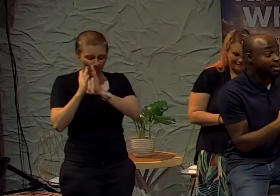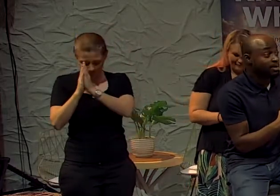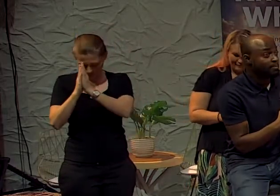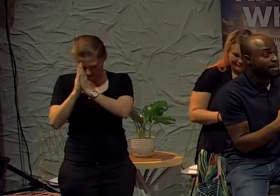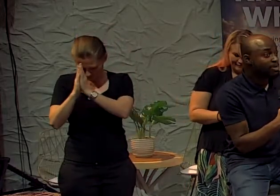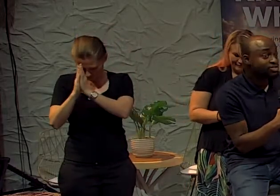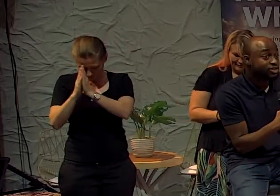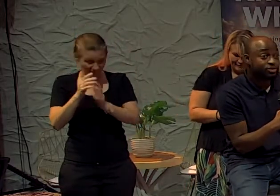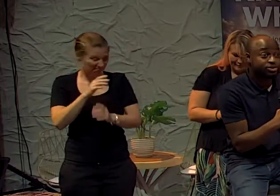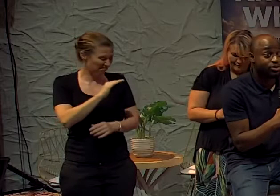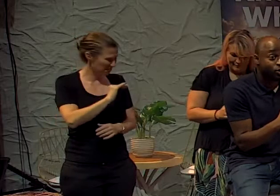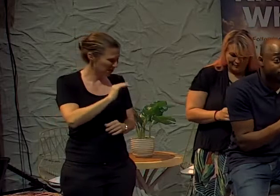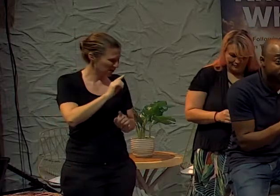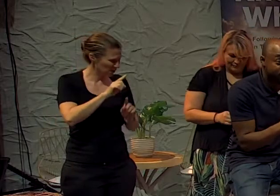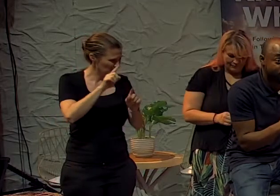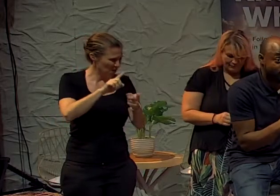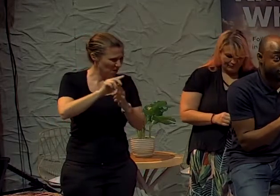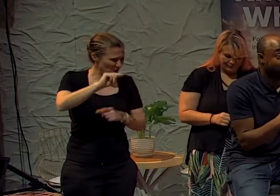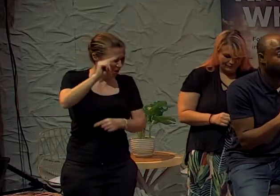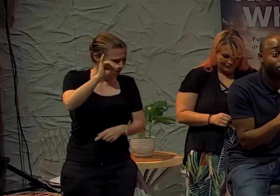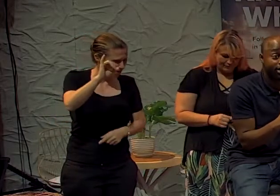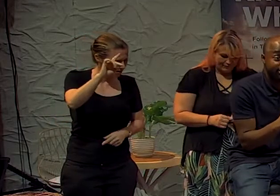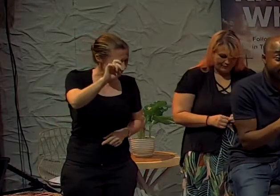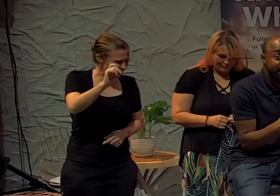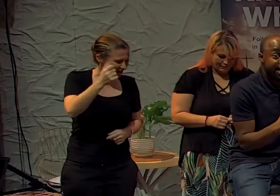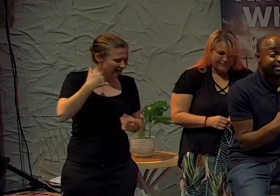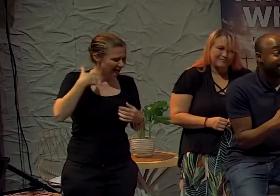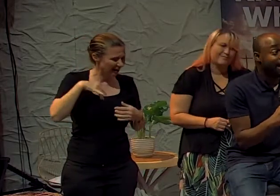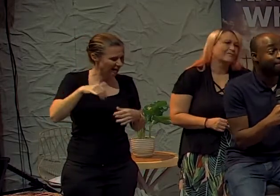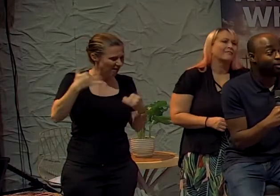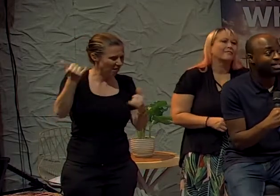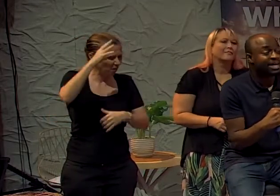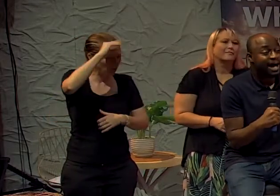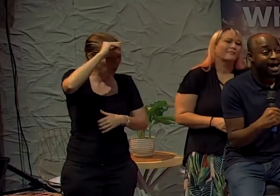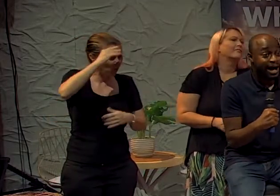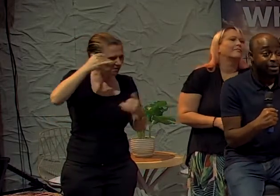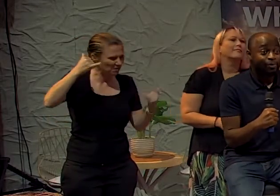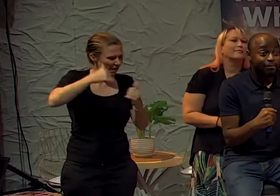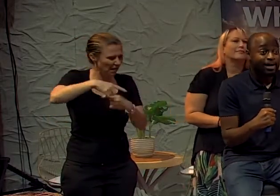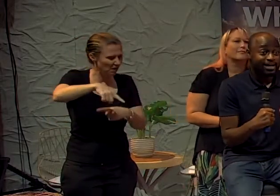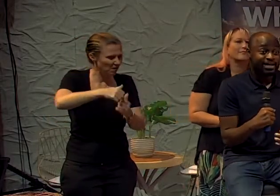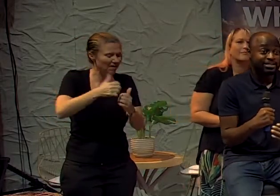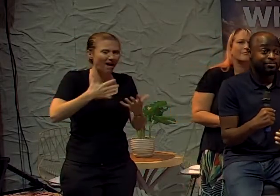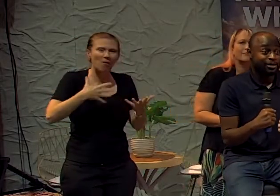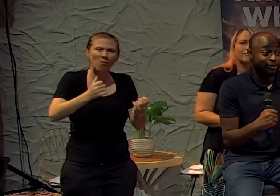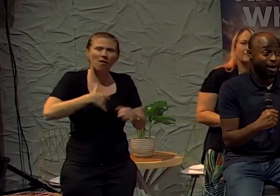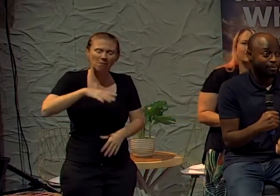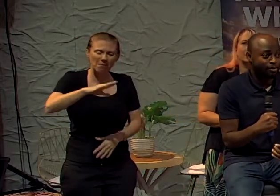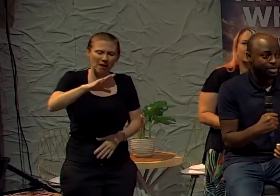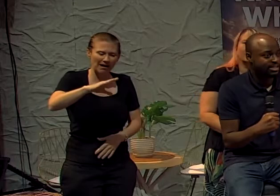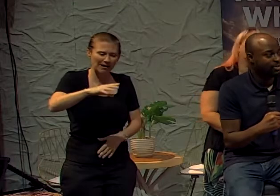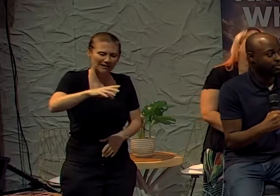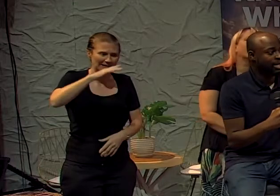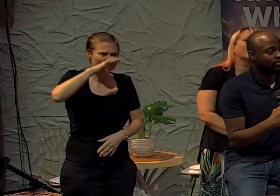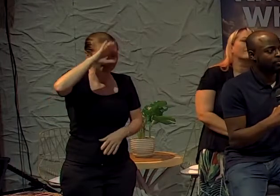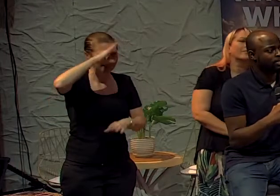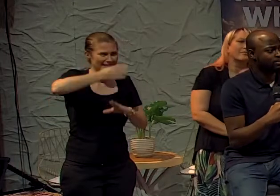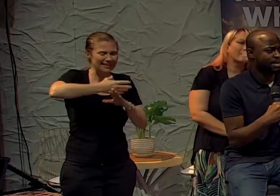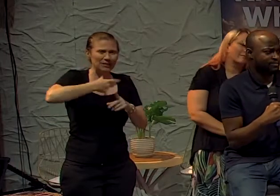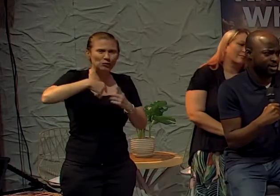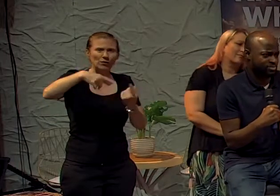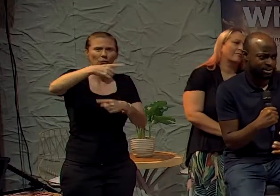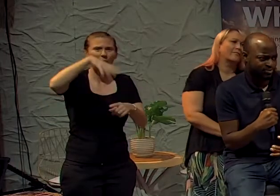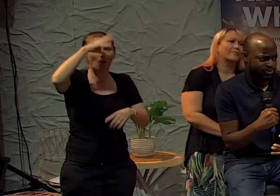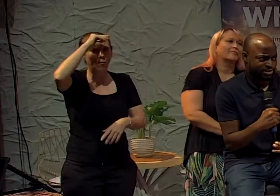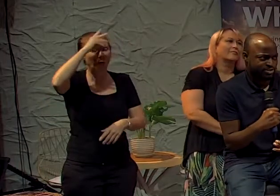babe, maybe we should go to the North Church where there's boys, because they have boys. I want my kid to be around boys. And we're like, well, we can